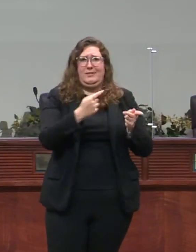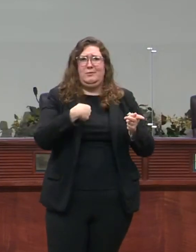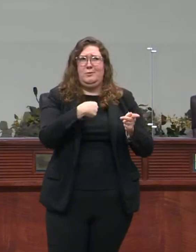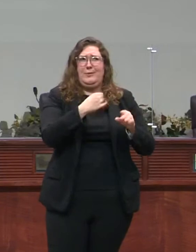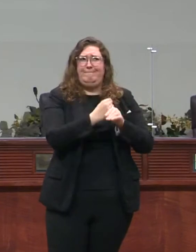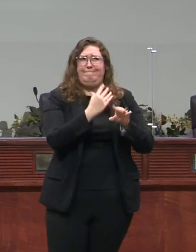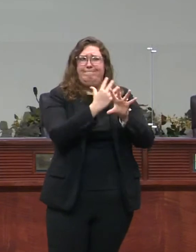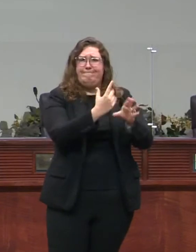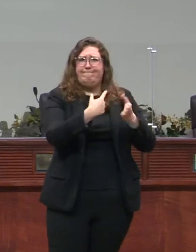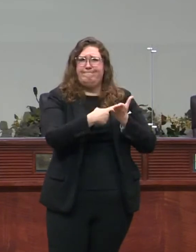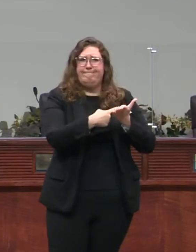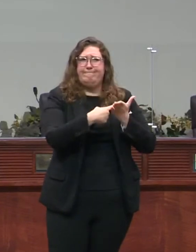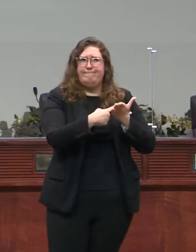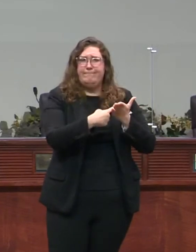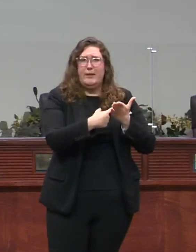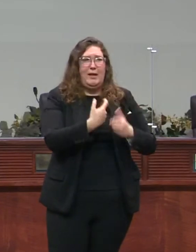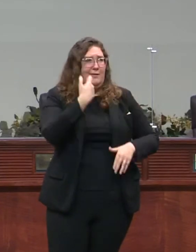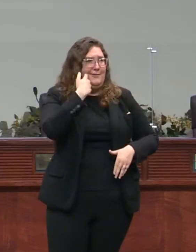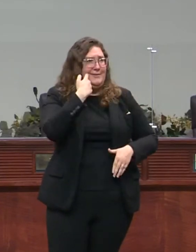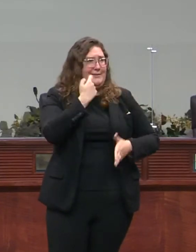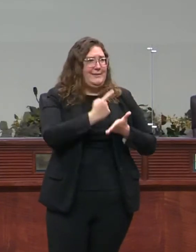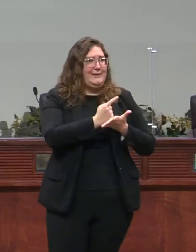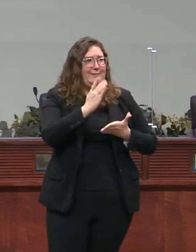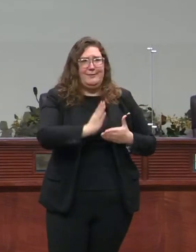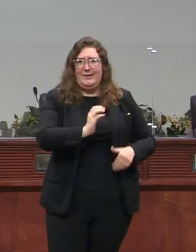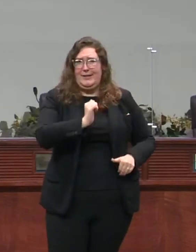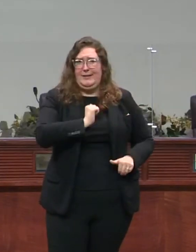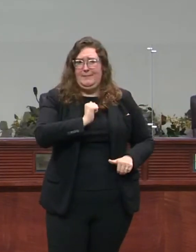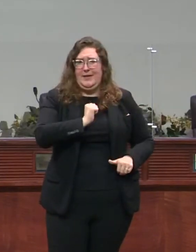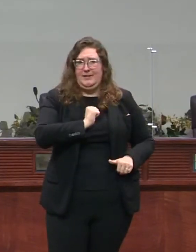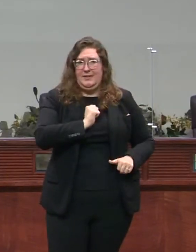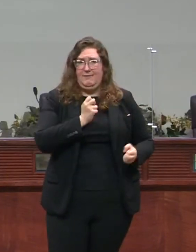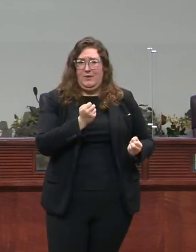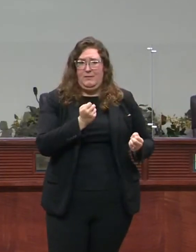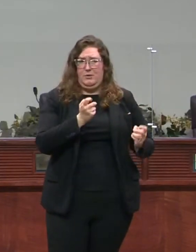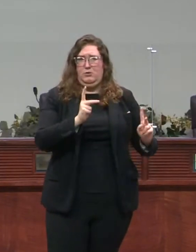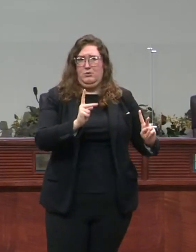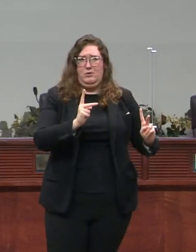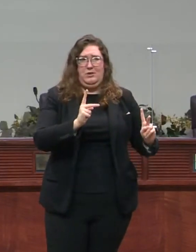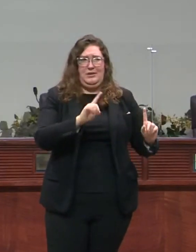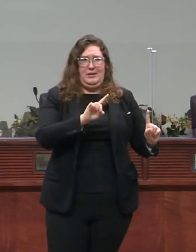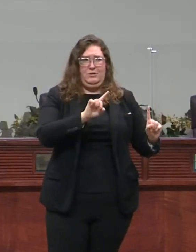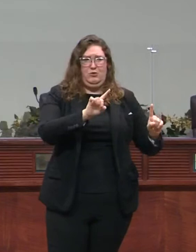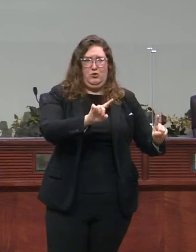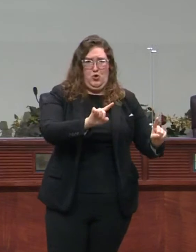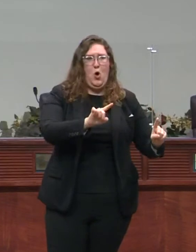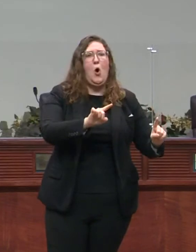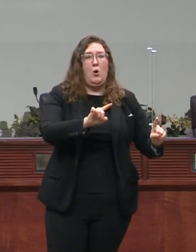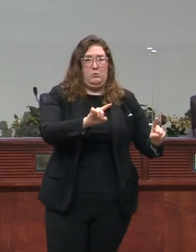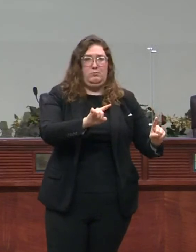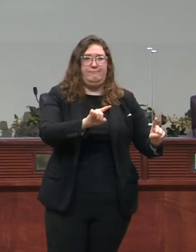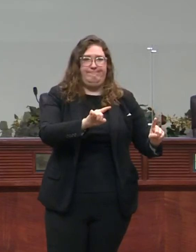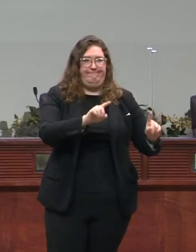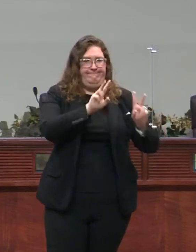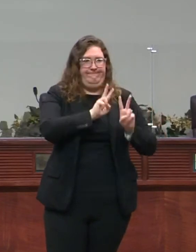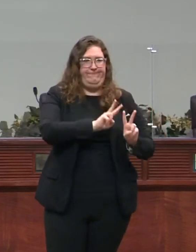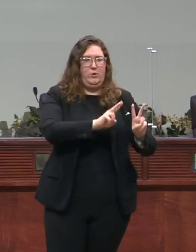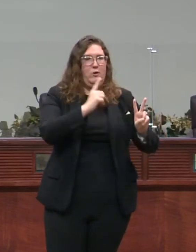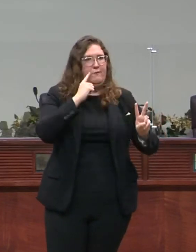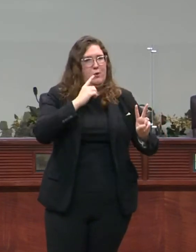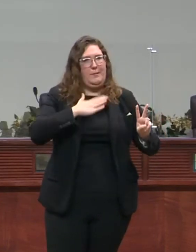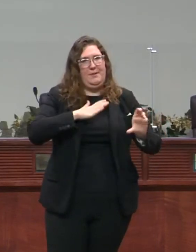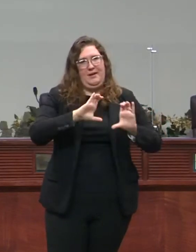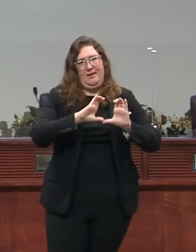weekend I had the opportunity to attend a viewing of one of my classmates